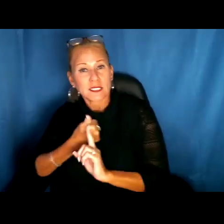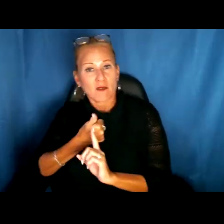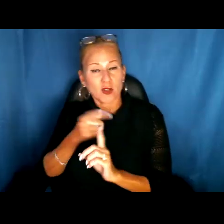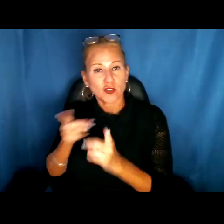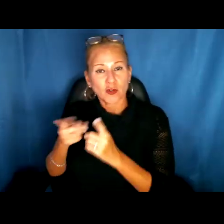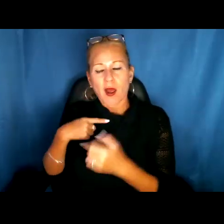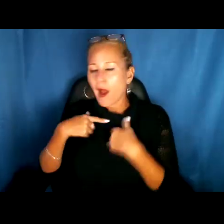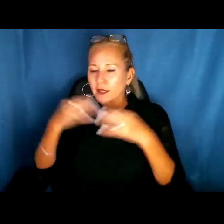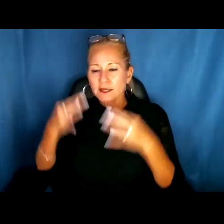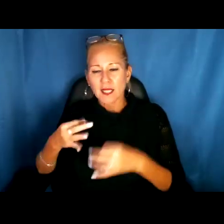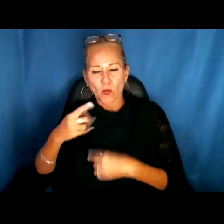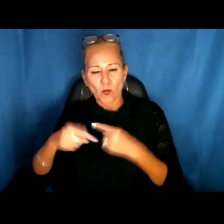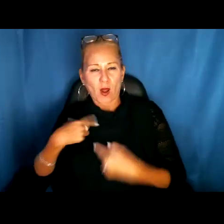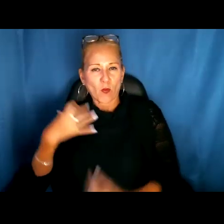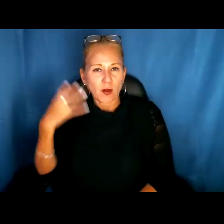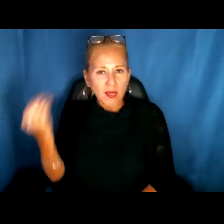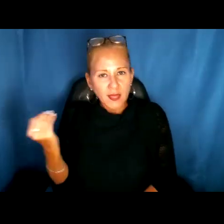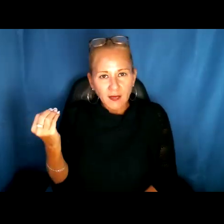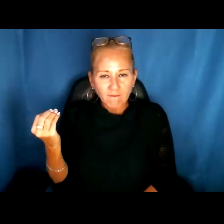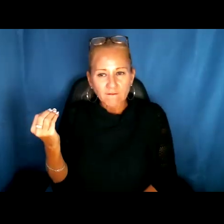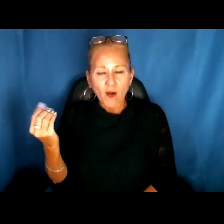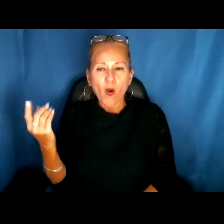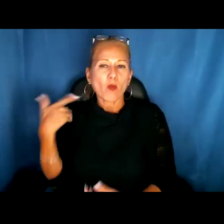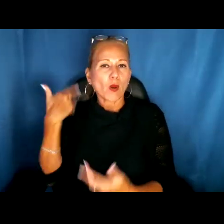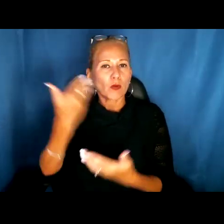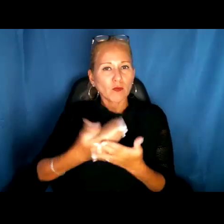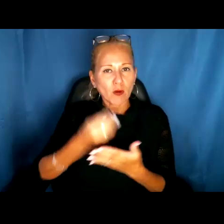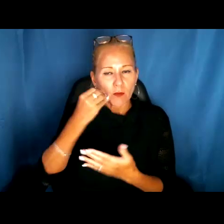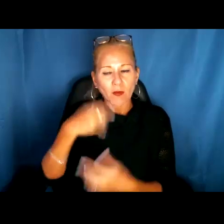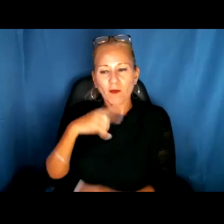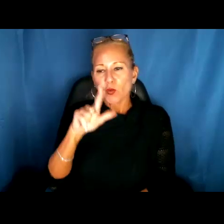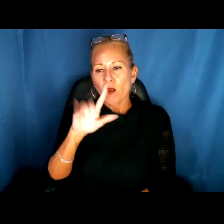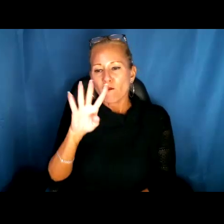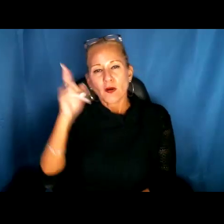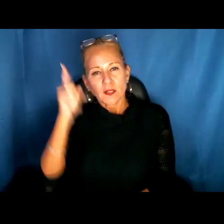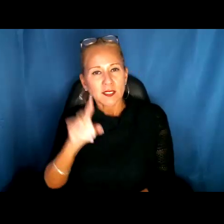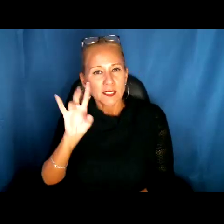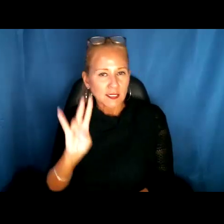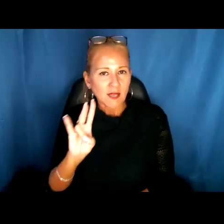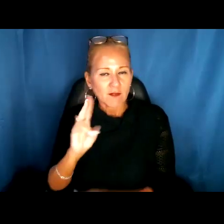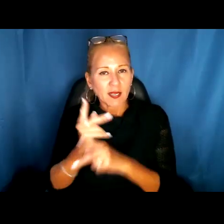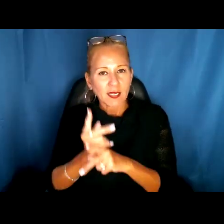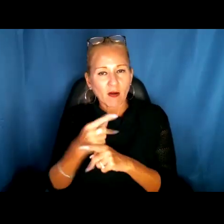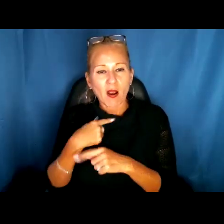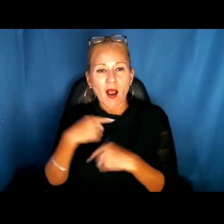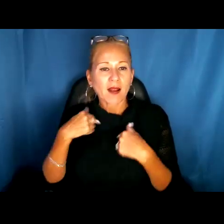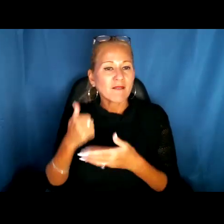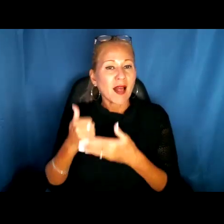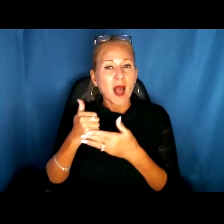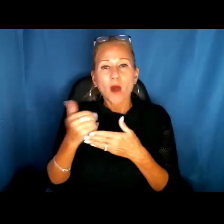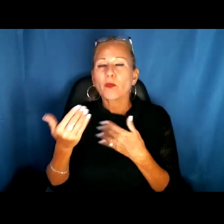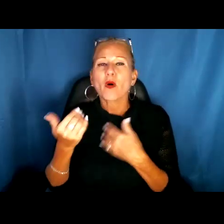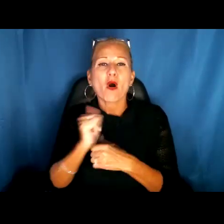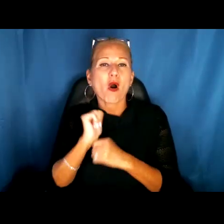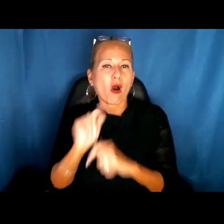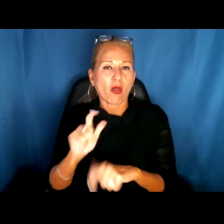to leave a social gathering and get home because I also have 24/7 care, so I can have help whenever I need it, including in